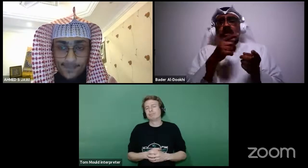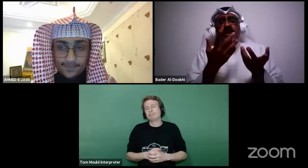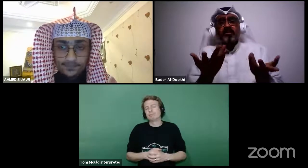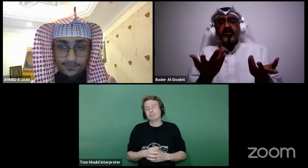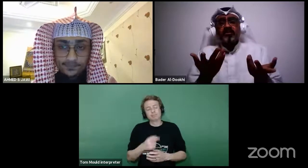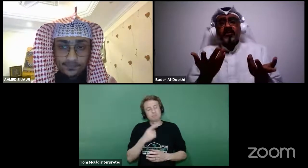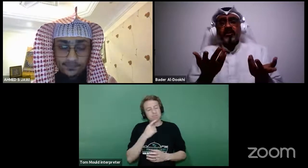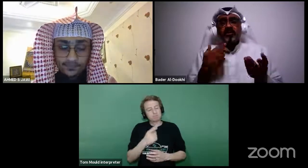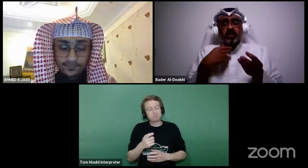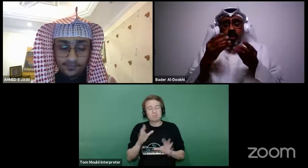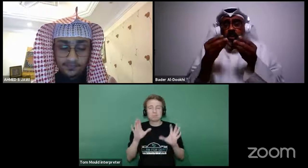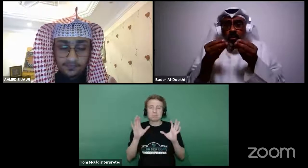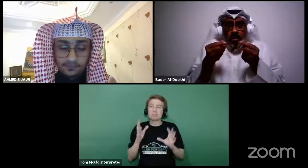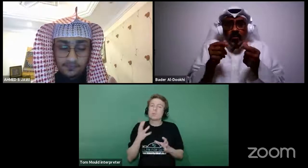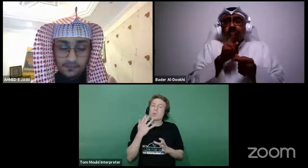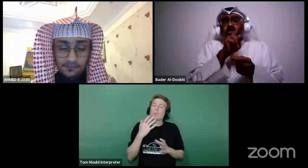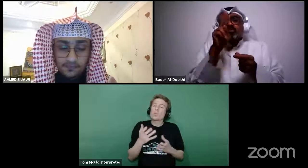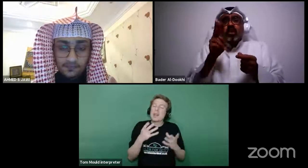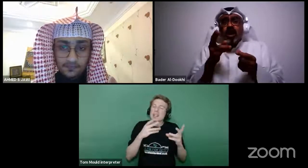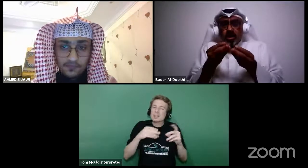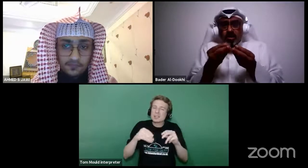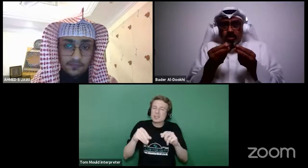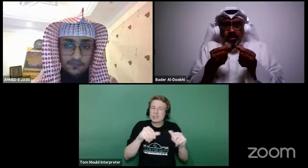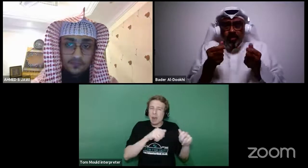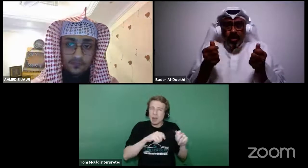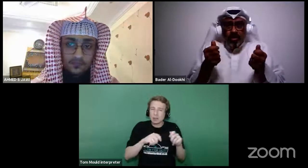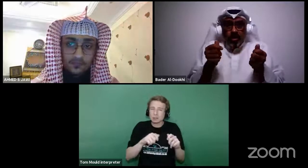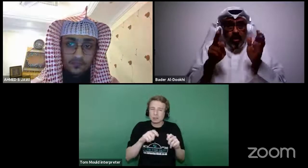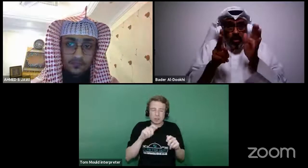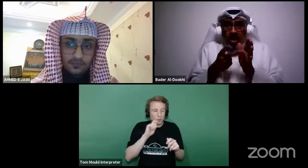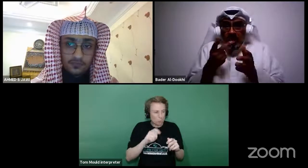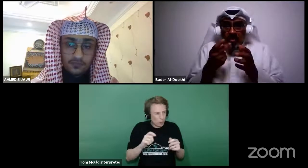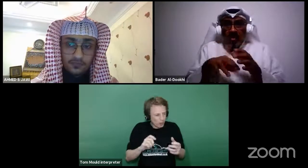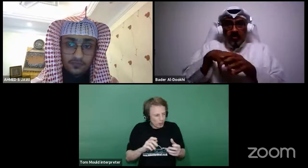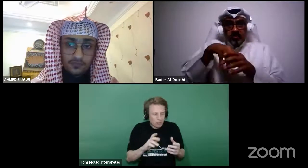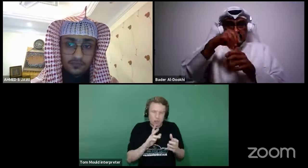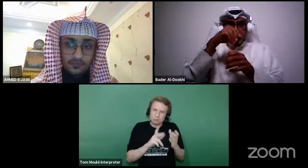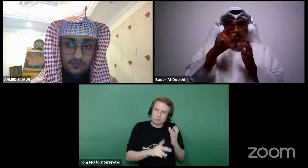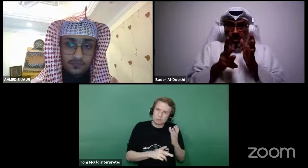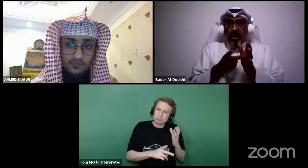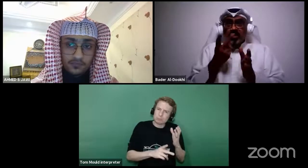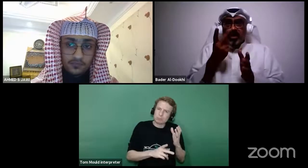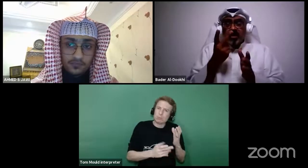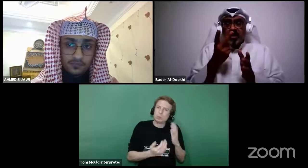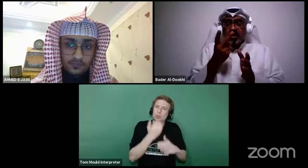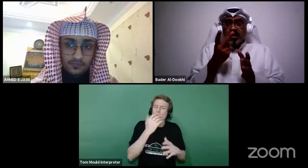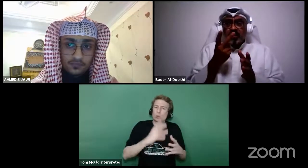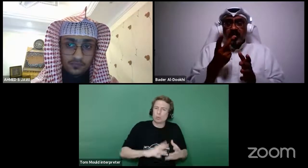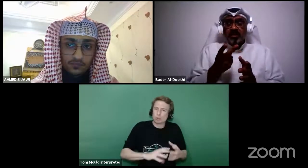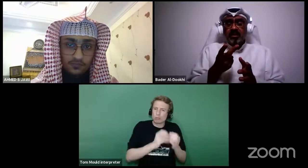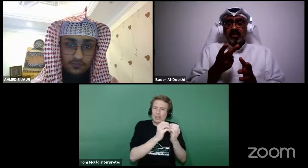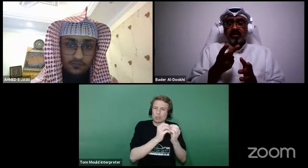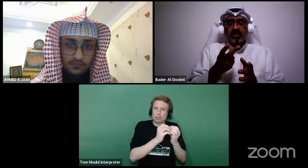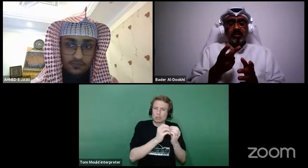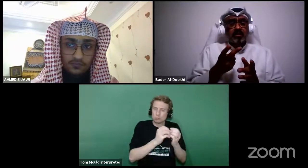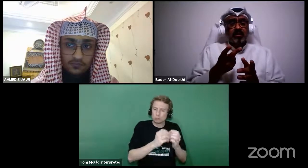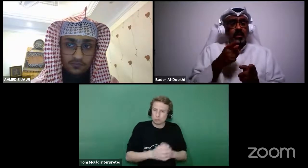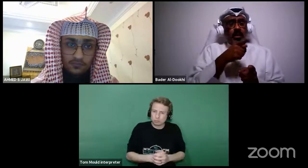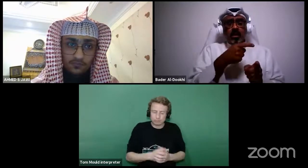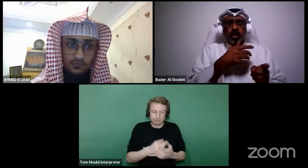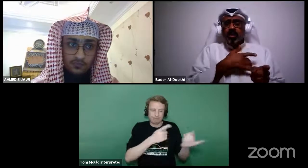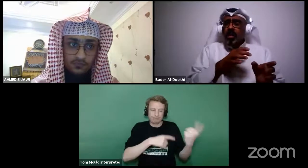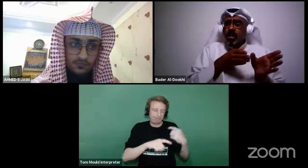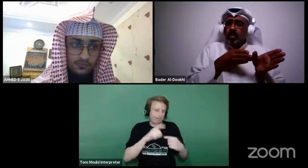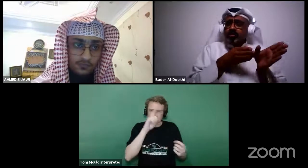dust, shall we indeed then be raised in a new creation? They are those who disbelieved in their